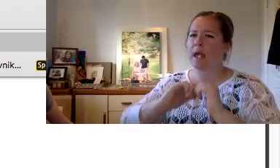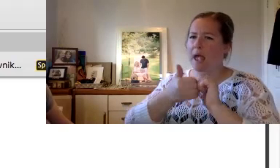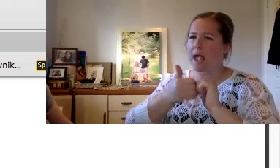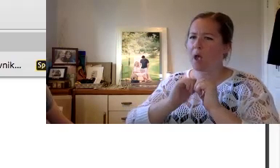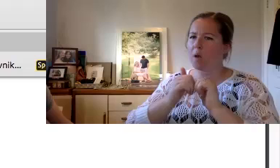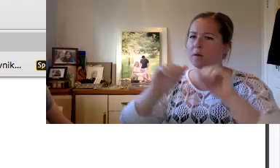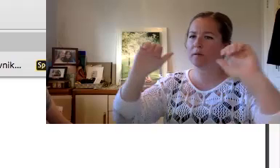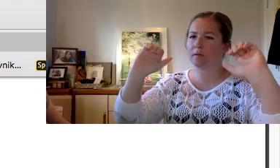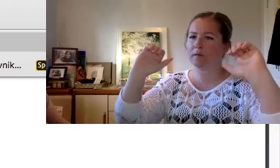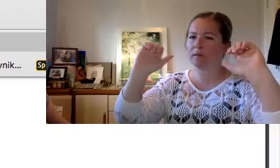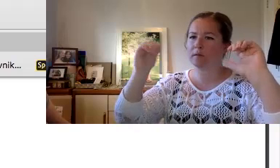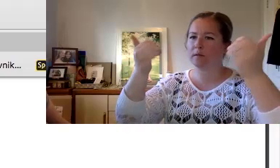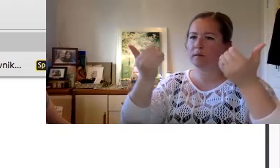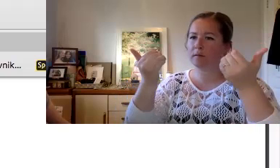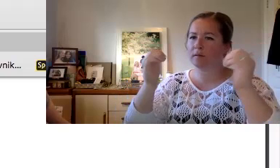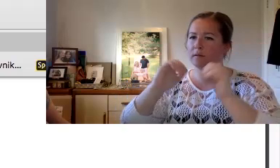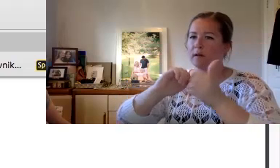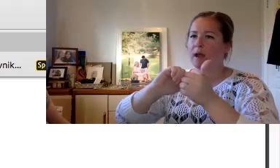The word how.